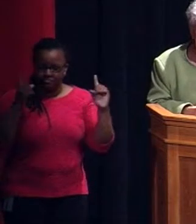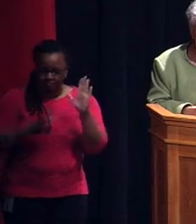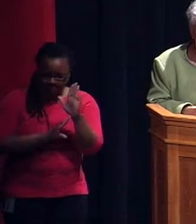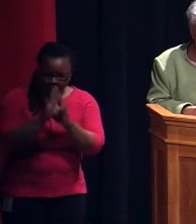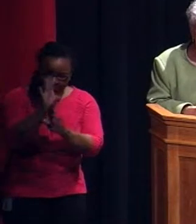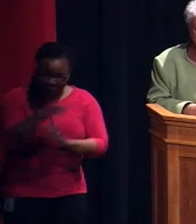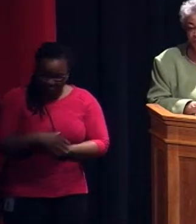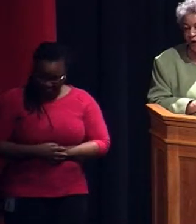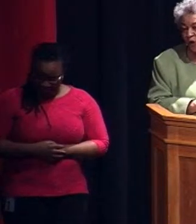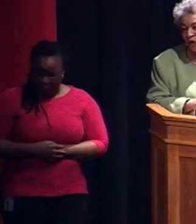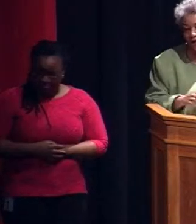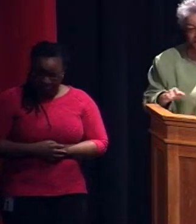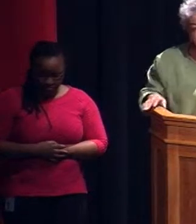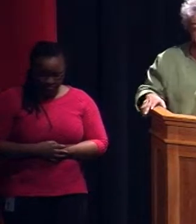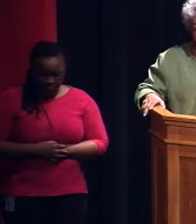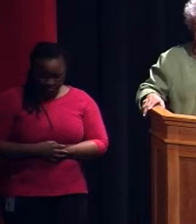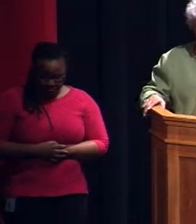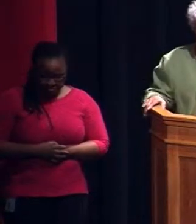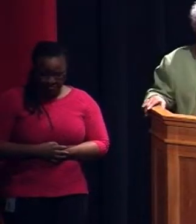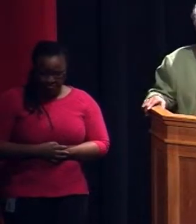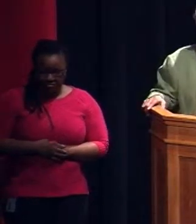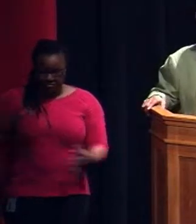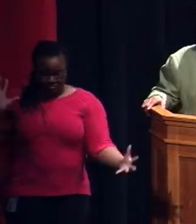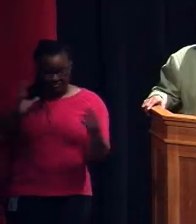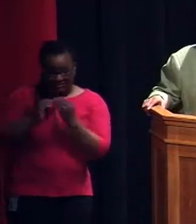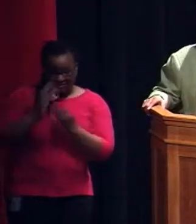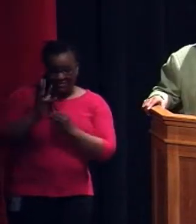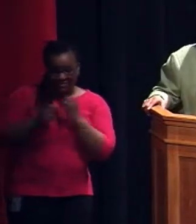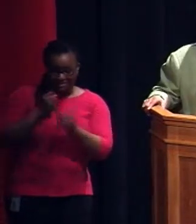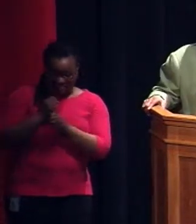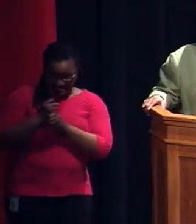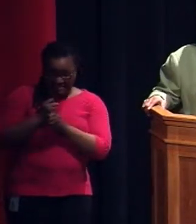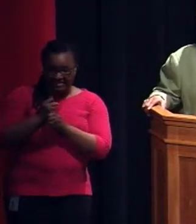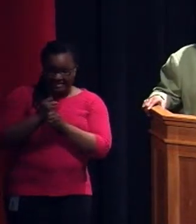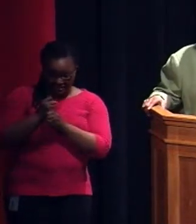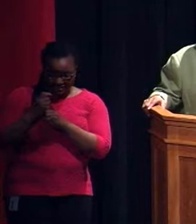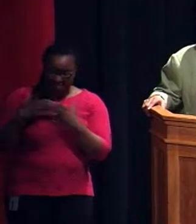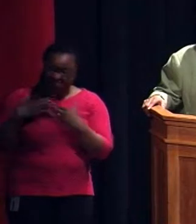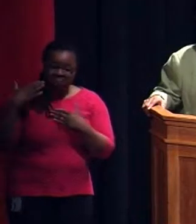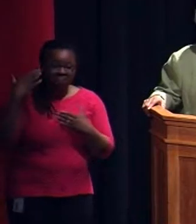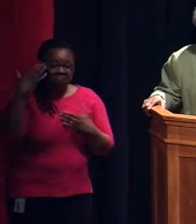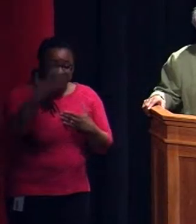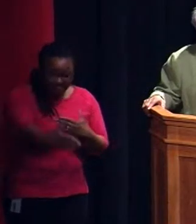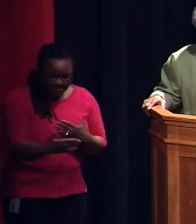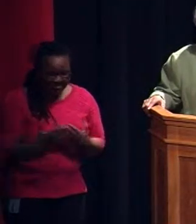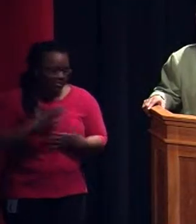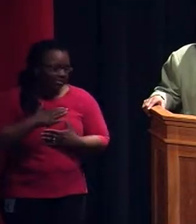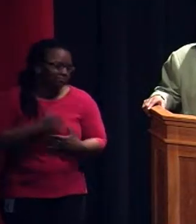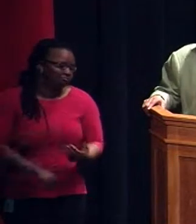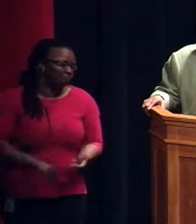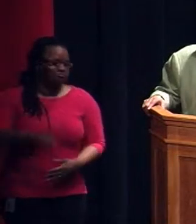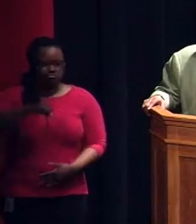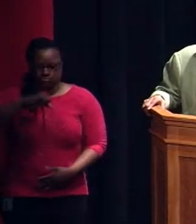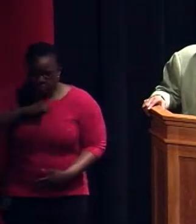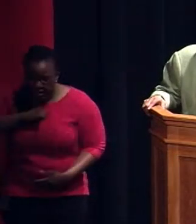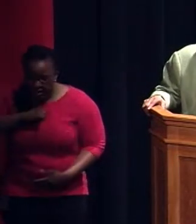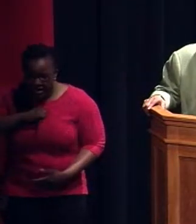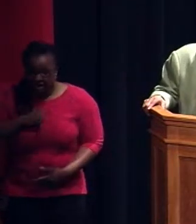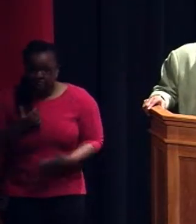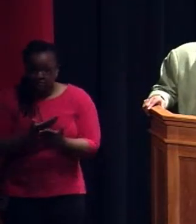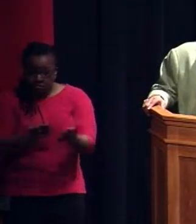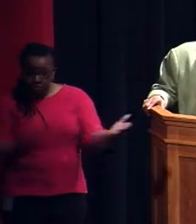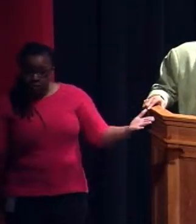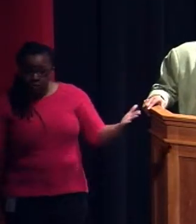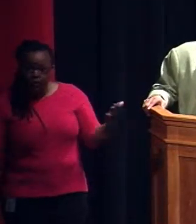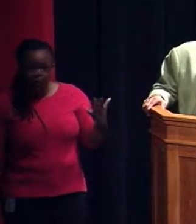excel over all of those 50 years since EC Glass. I am proud. I am available to